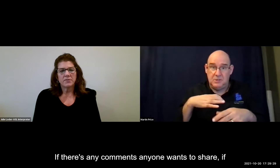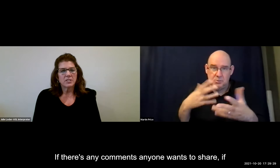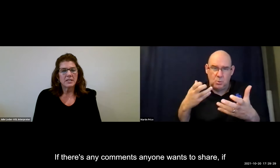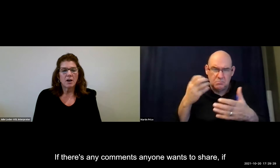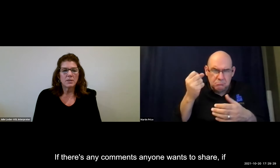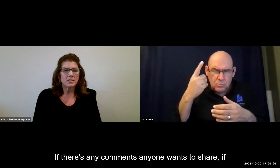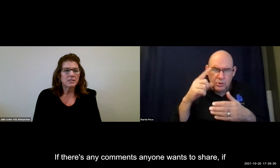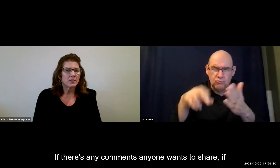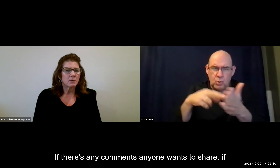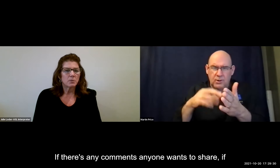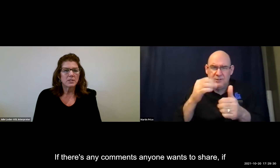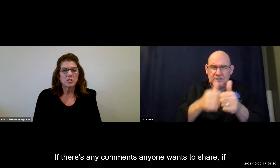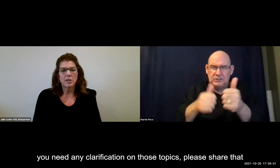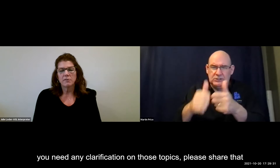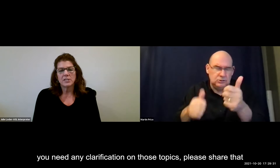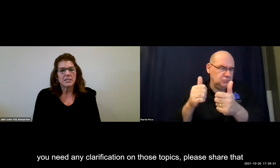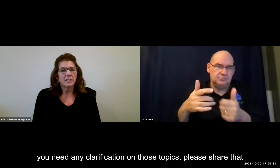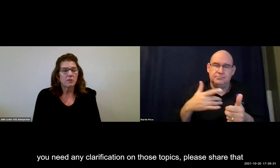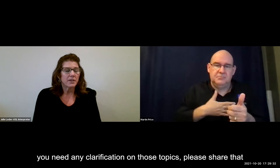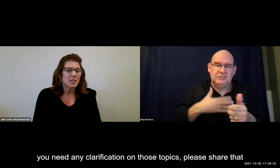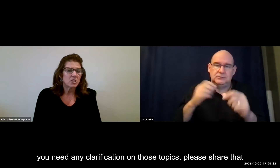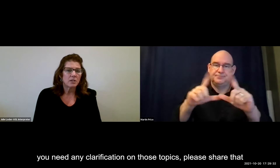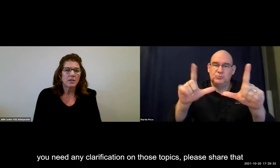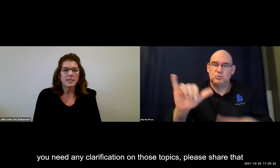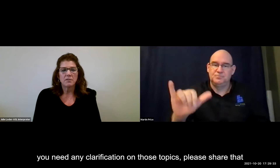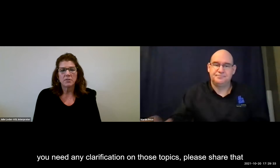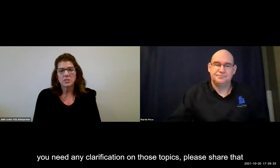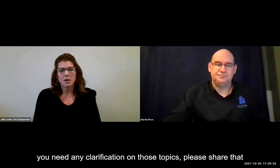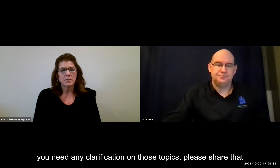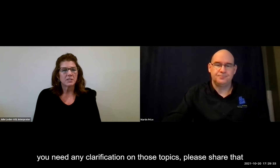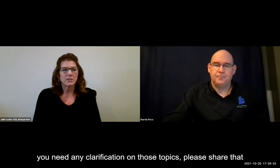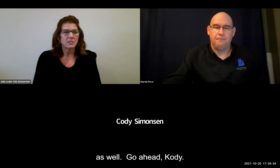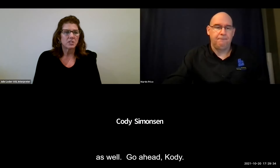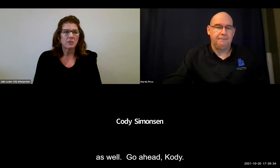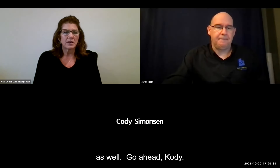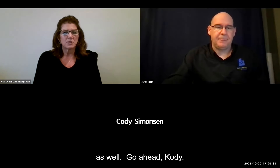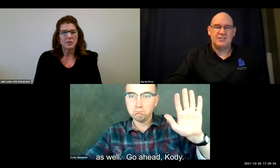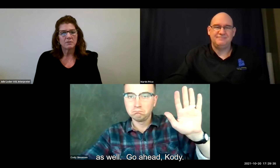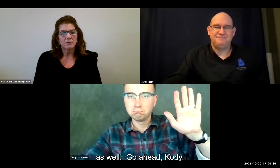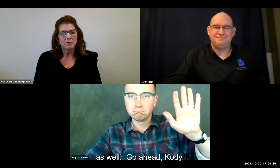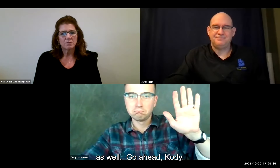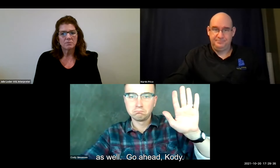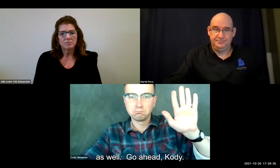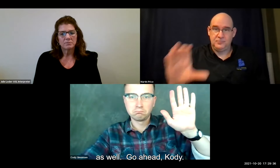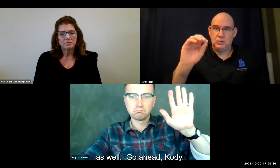If there's any comments anyone wants to share, if you need any clarification on any of those topics, please share that as